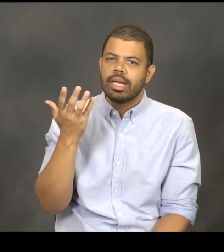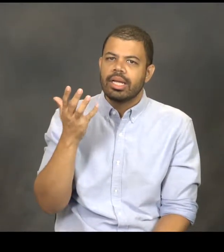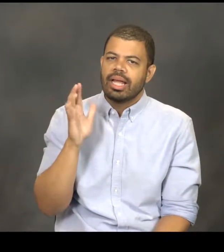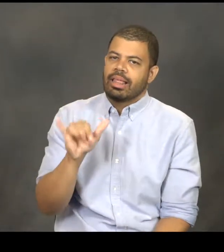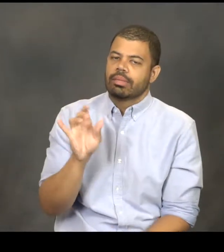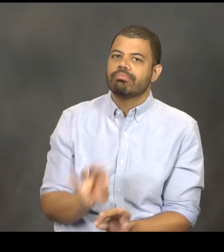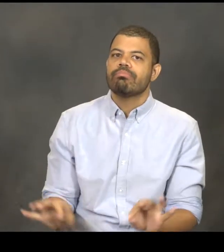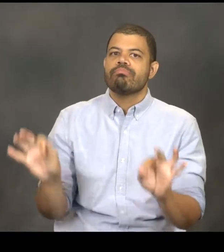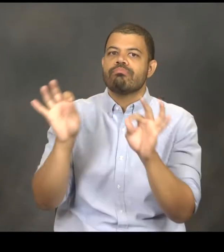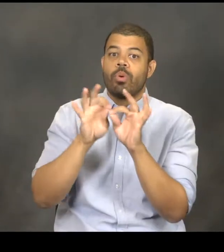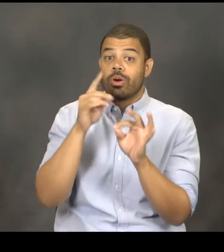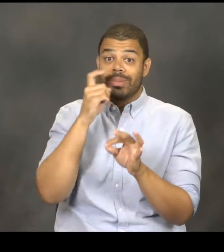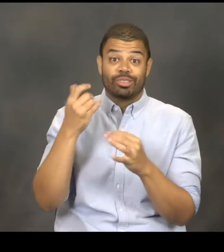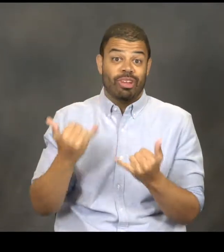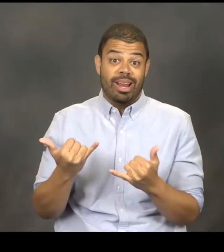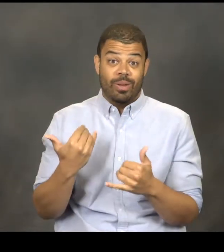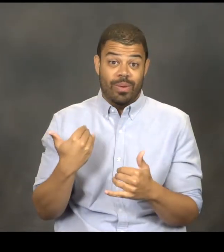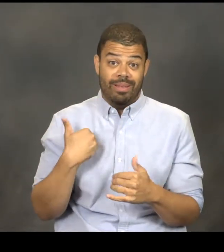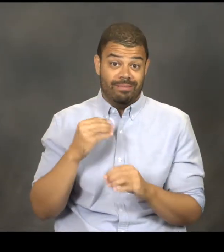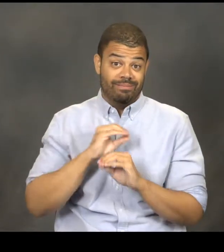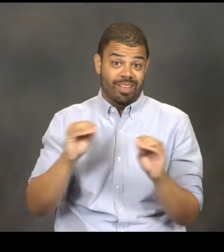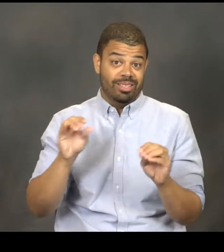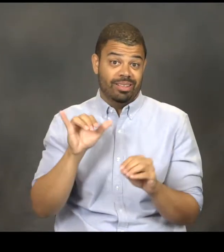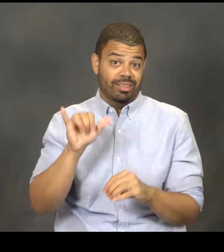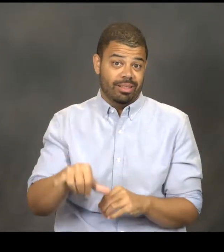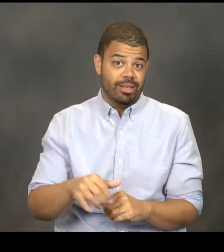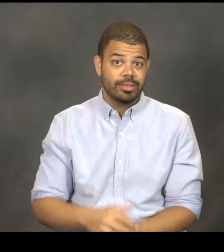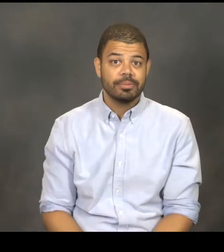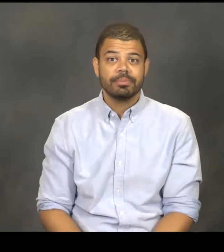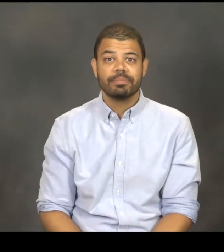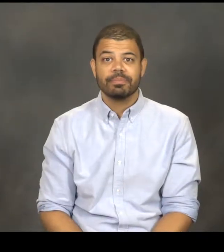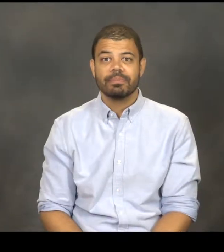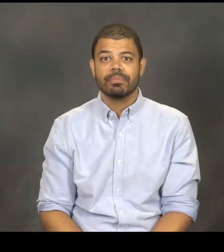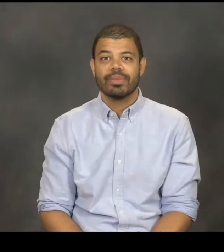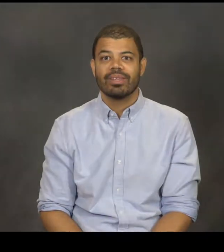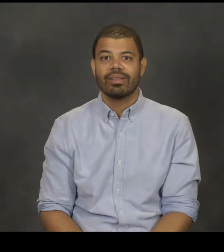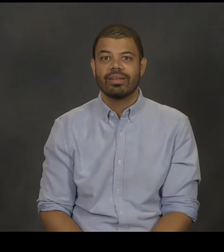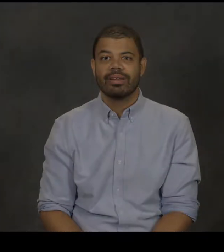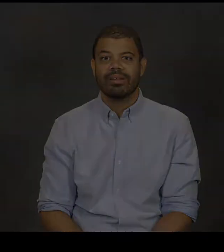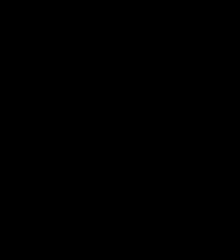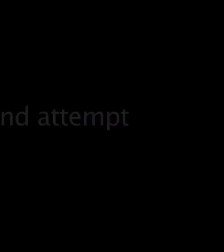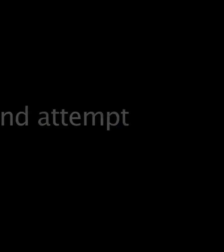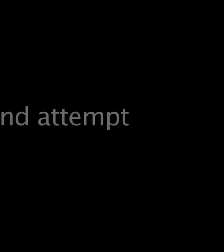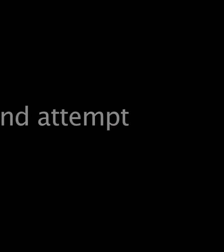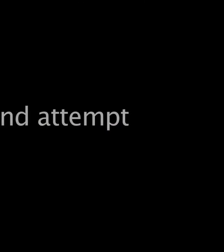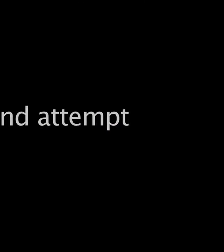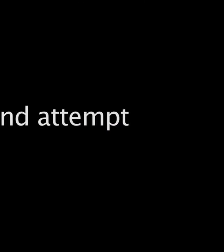deal because it doesn't exist here.